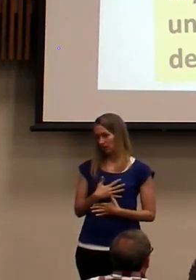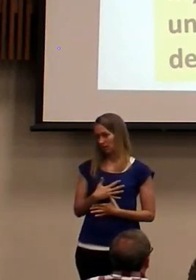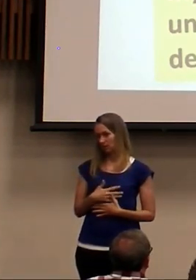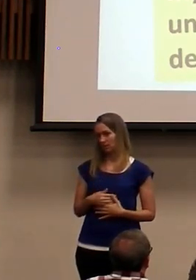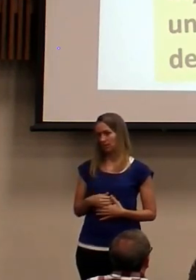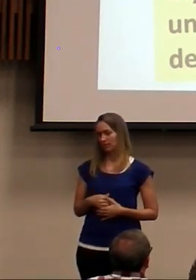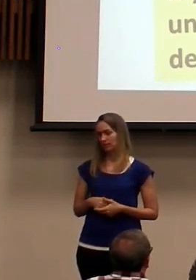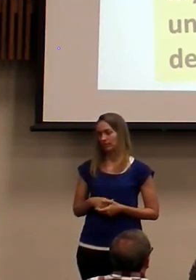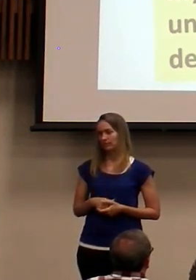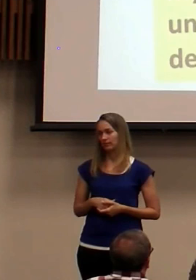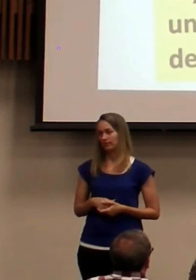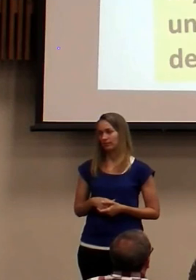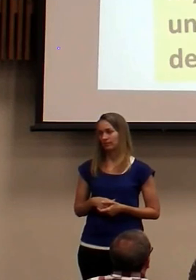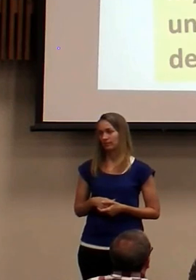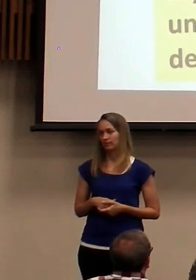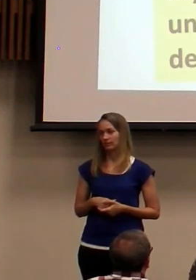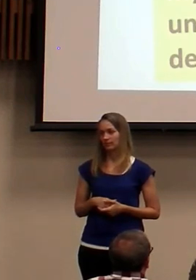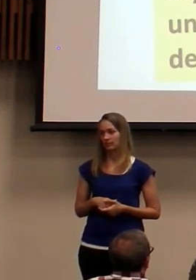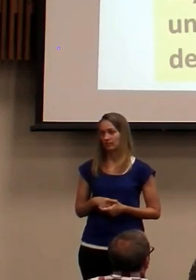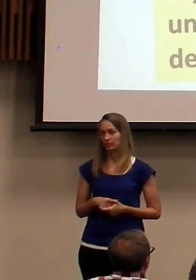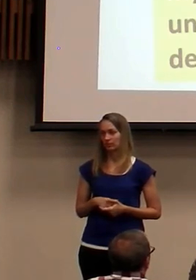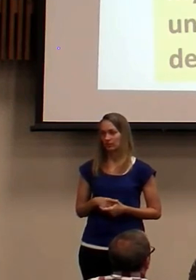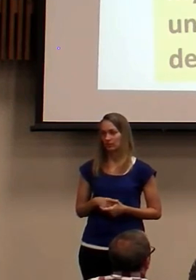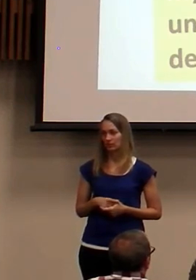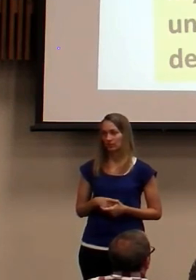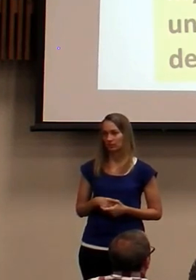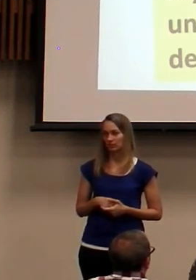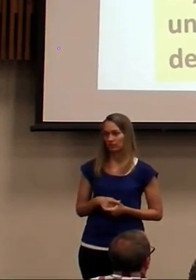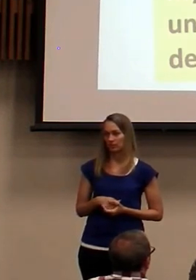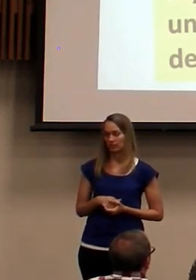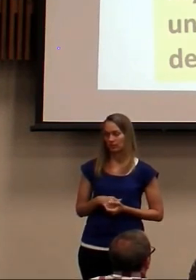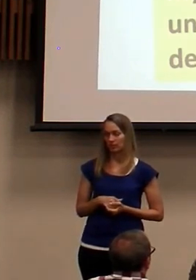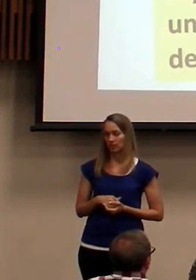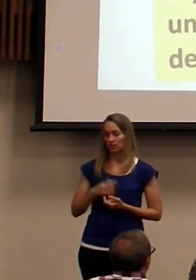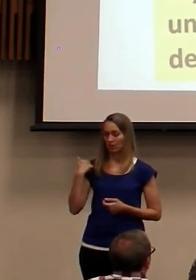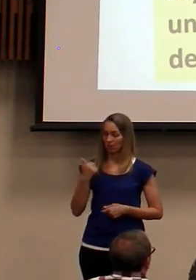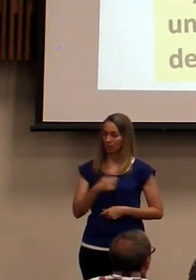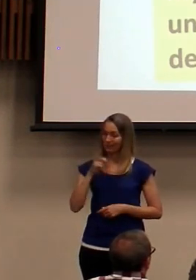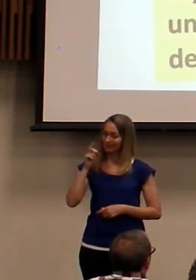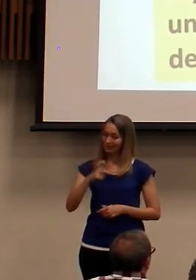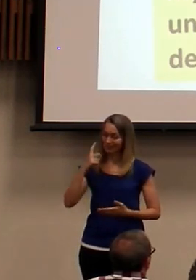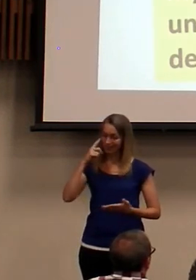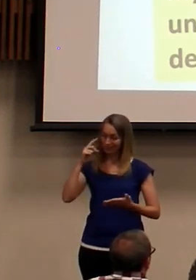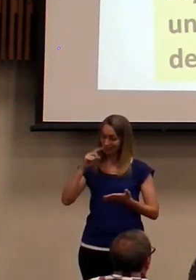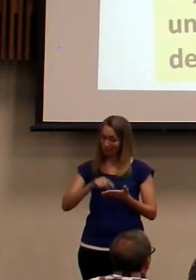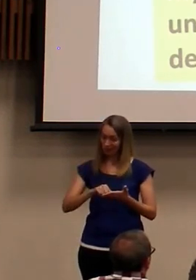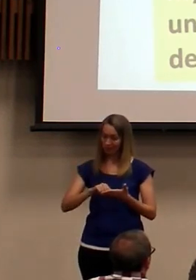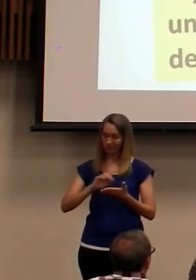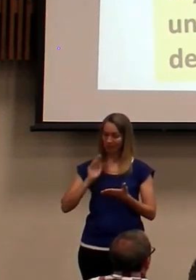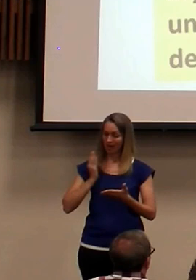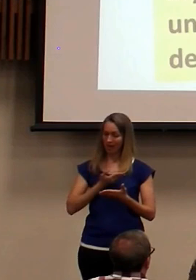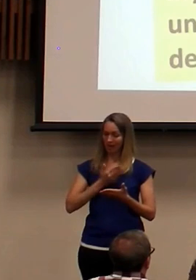It shouldn't take death to make you notice the fractures in your world.